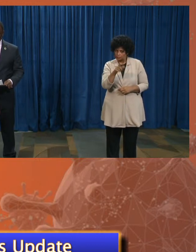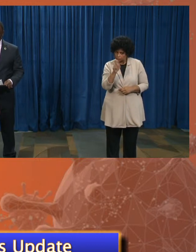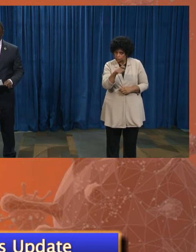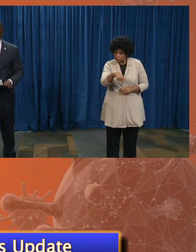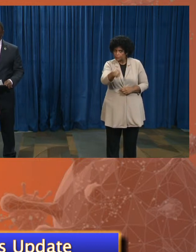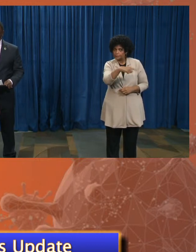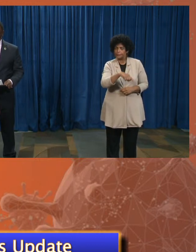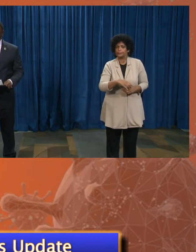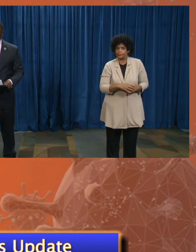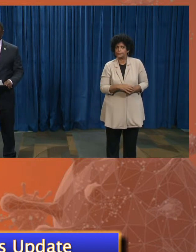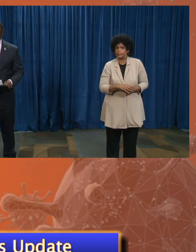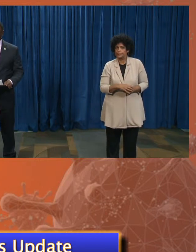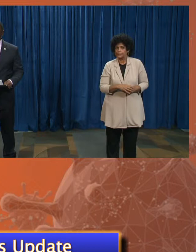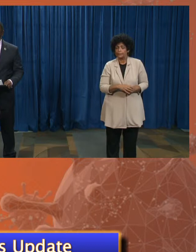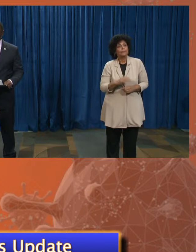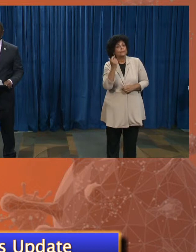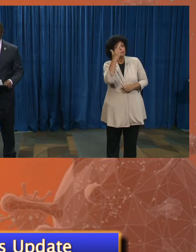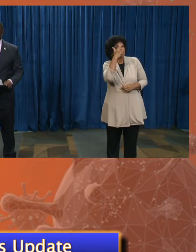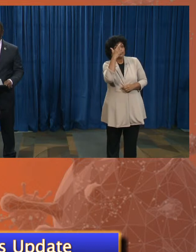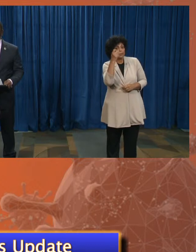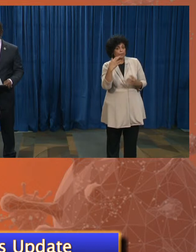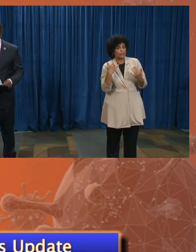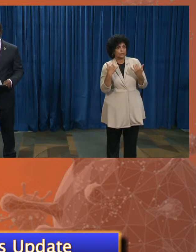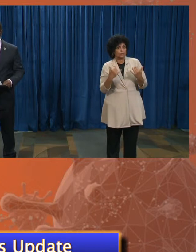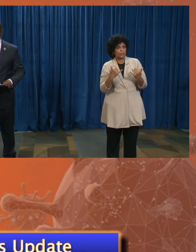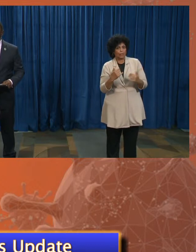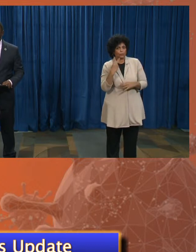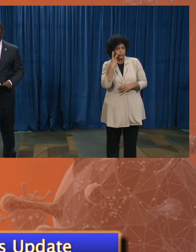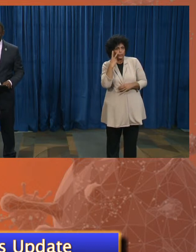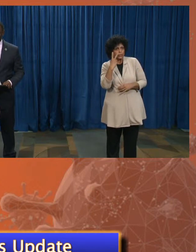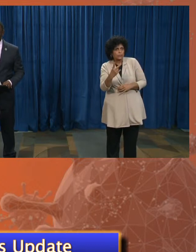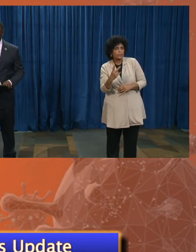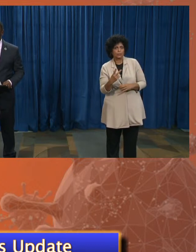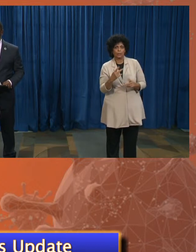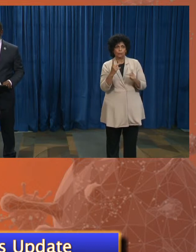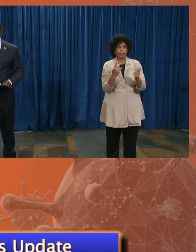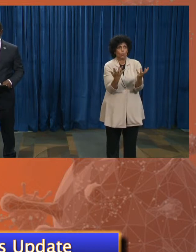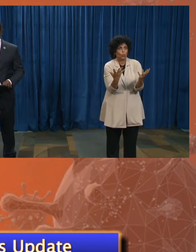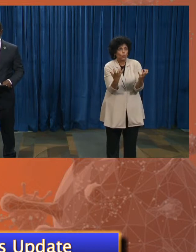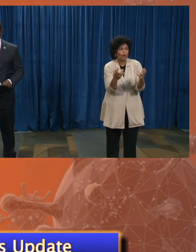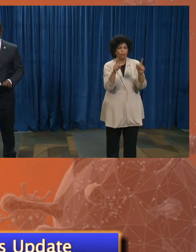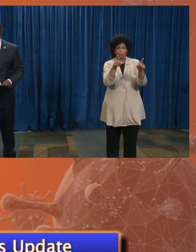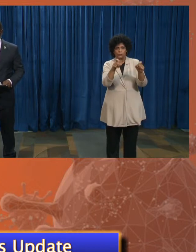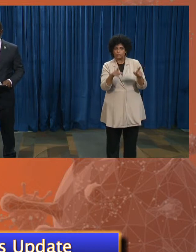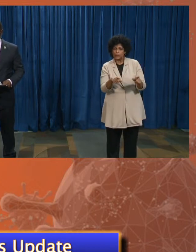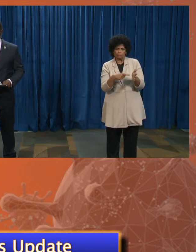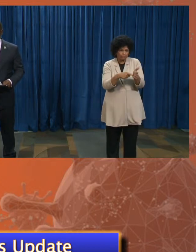due to the demand, our health services workers